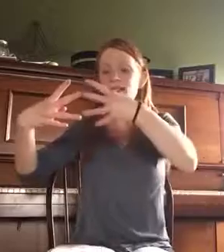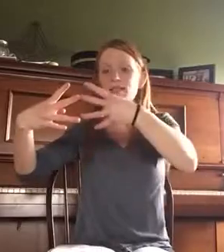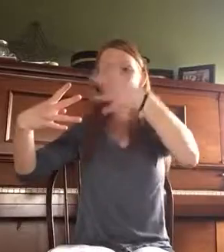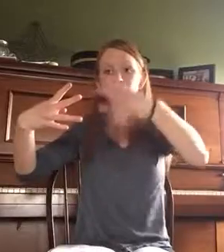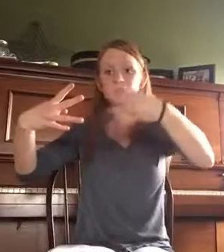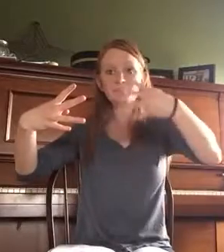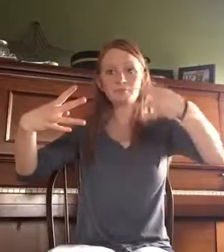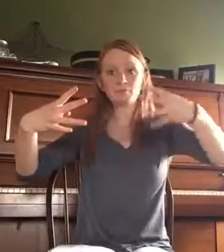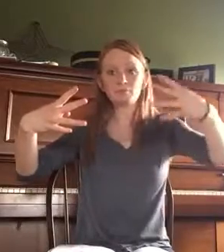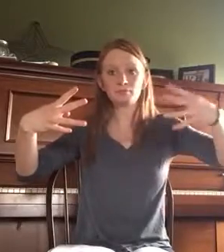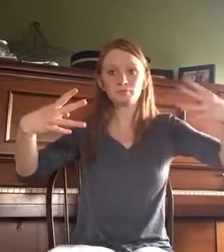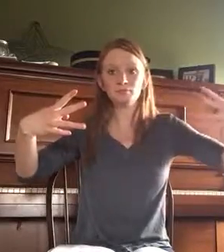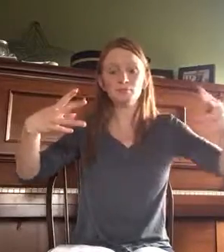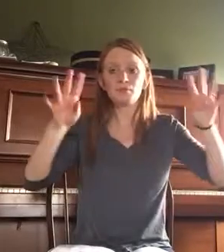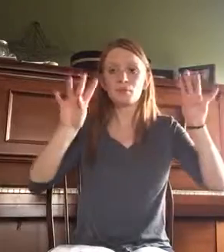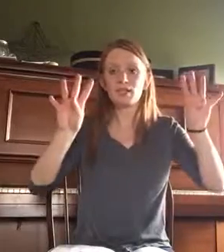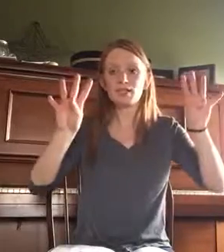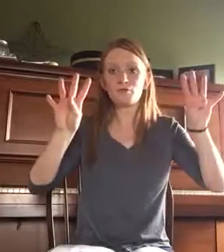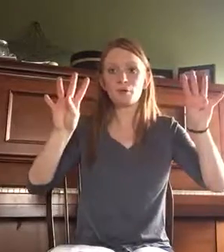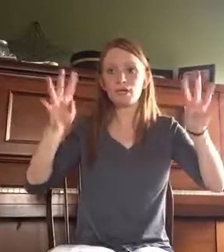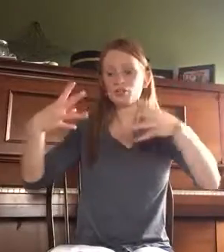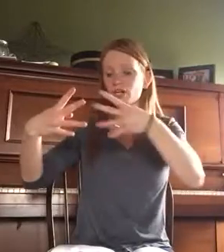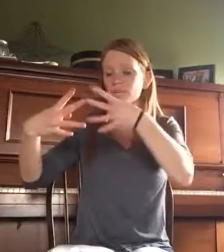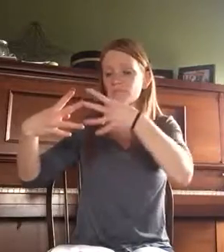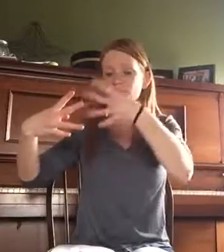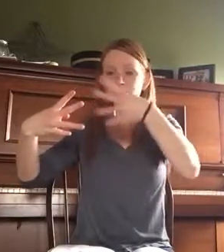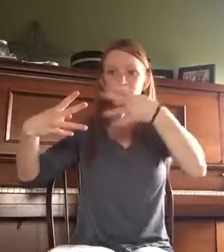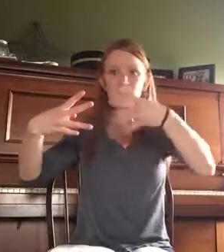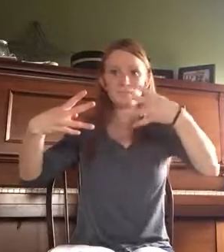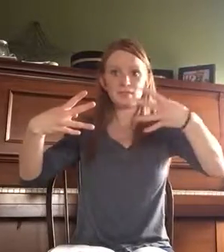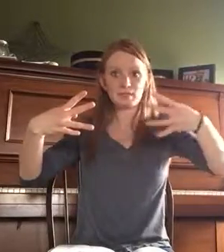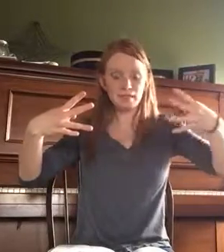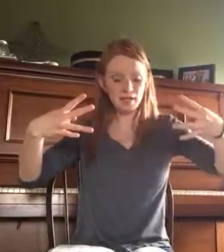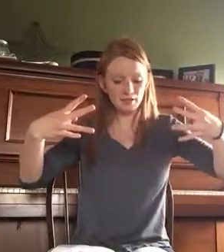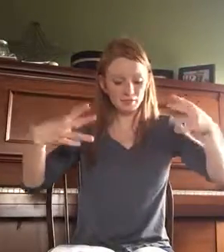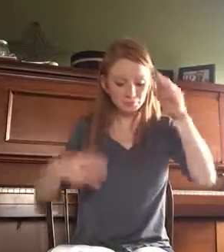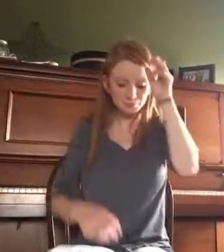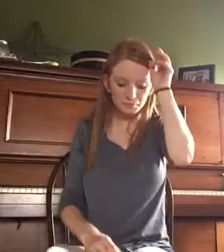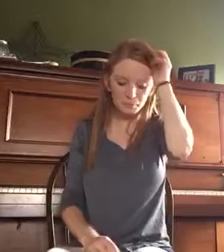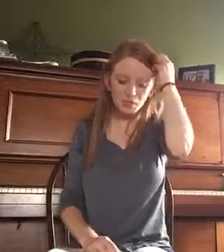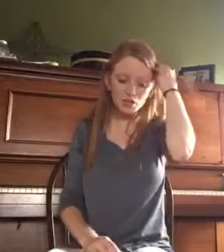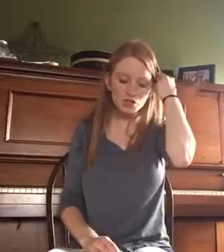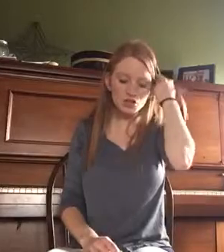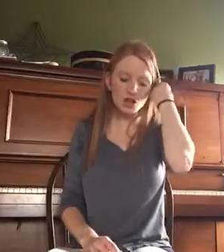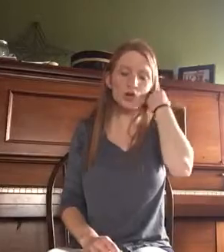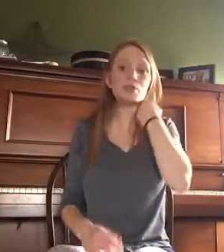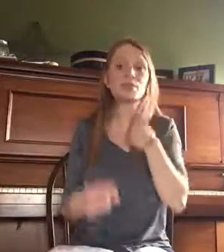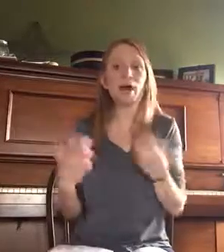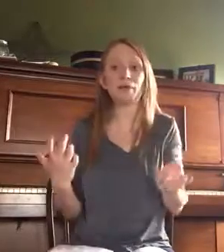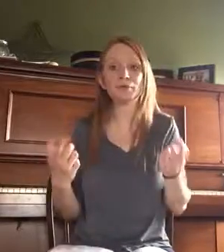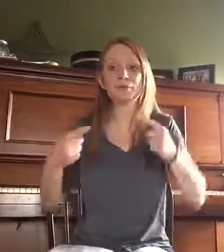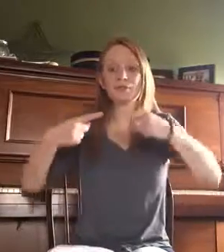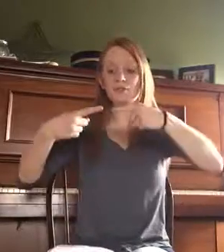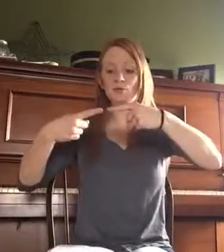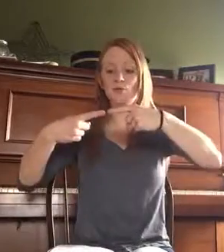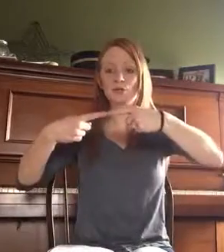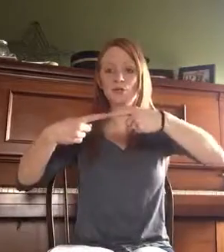on something. So that's that forehand shape, zigzags. To show spirals